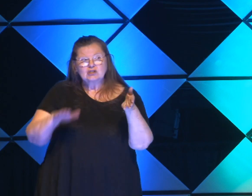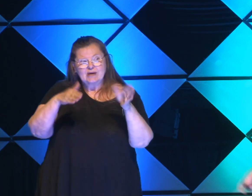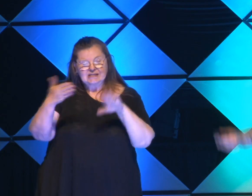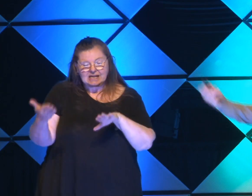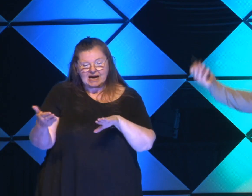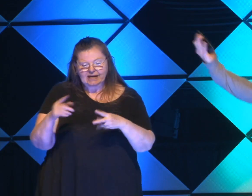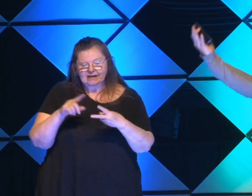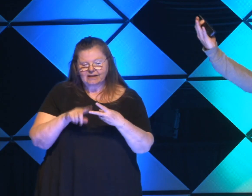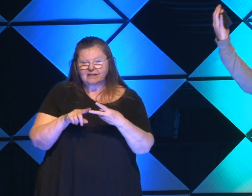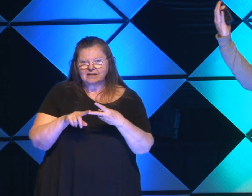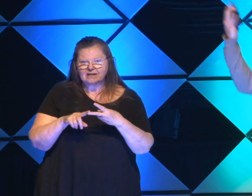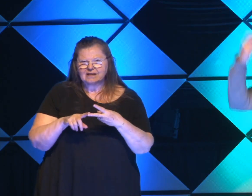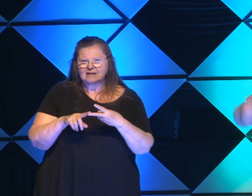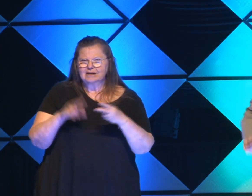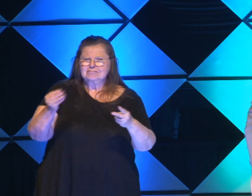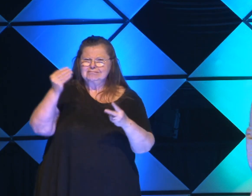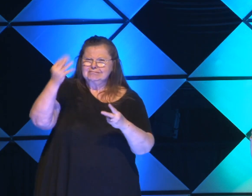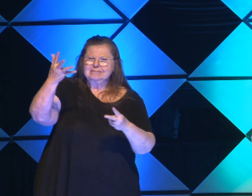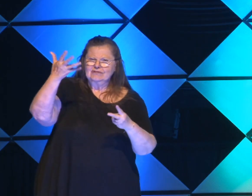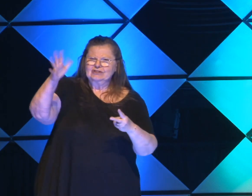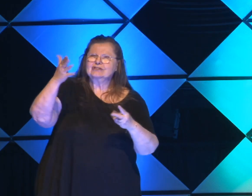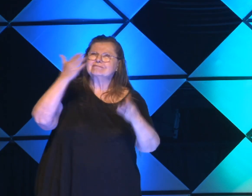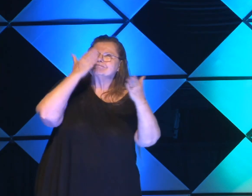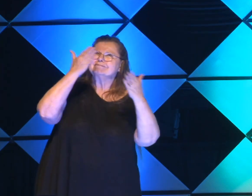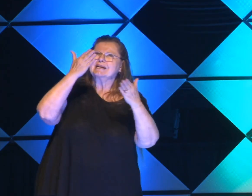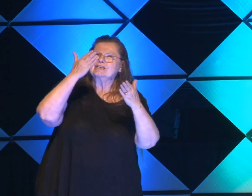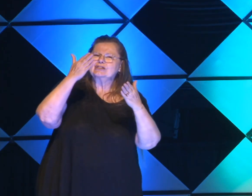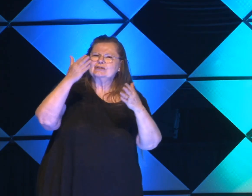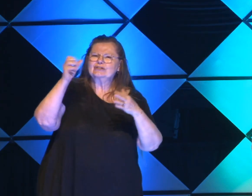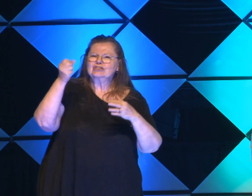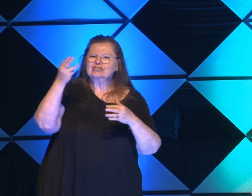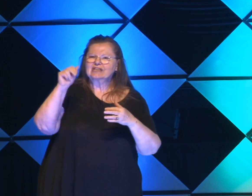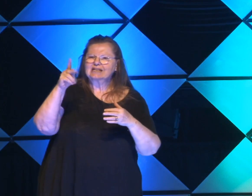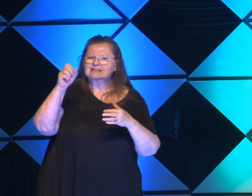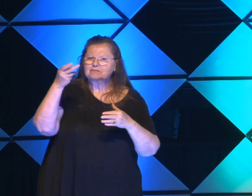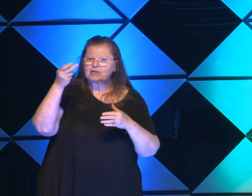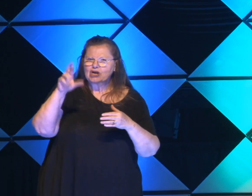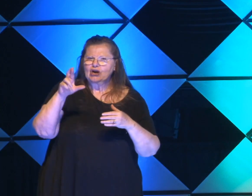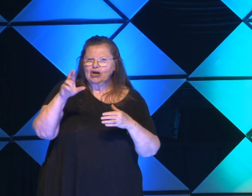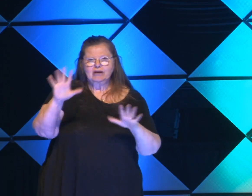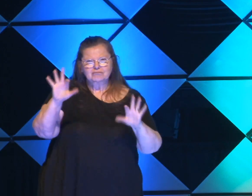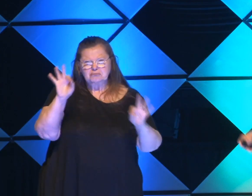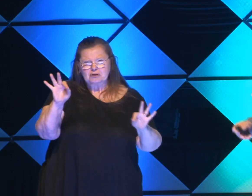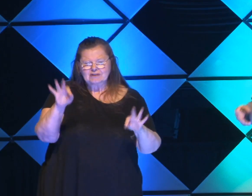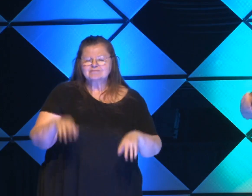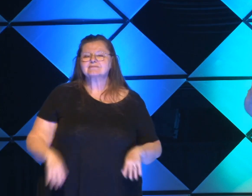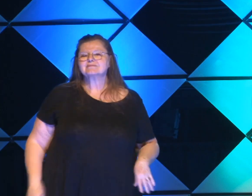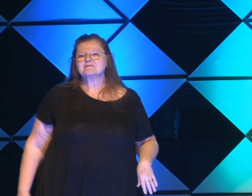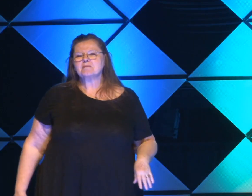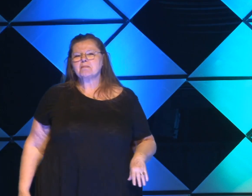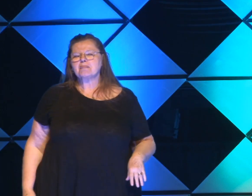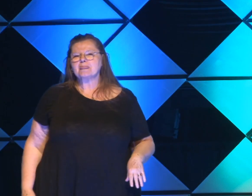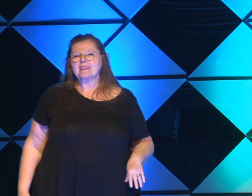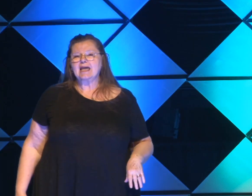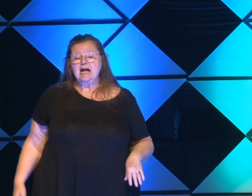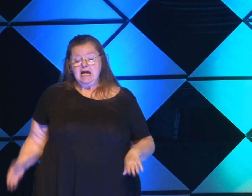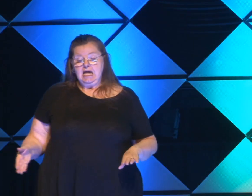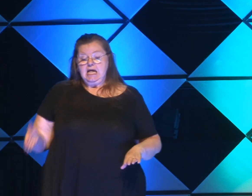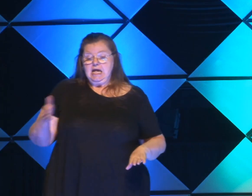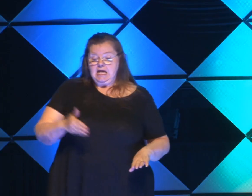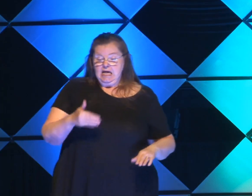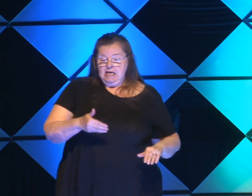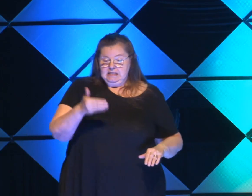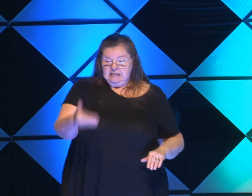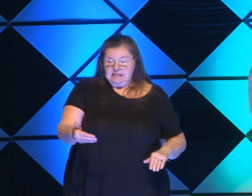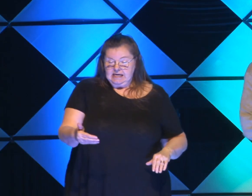assassinated. Et tu, Brute, right? Thank you, Shakespeare. Bill got it right, okay? Now, all of a sudden, what happens